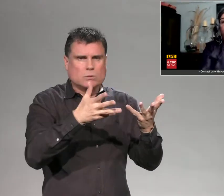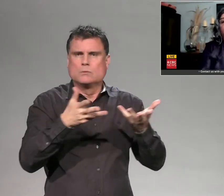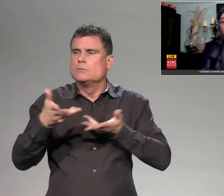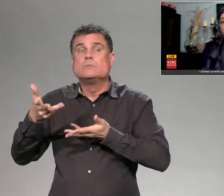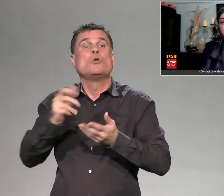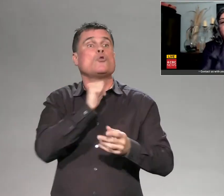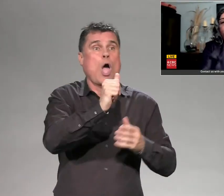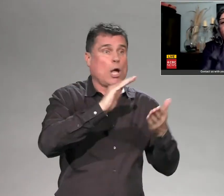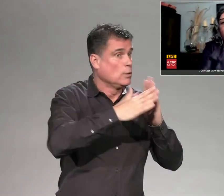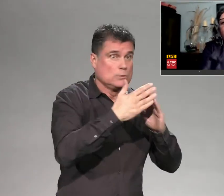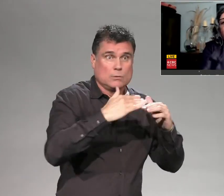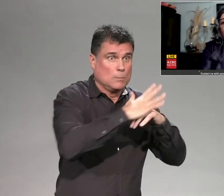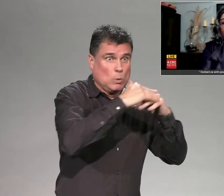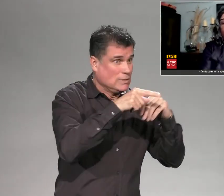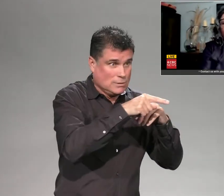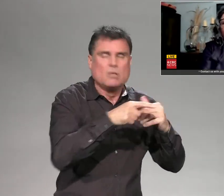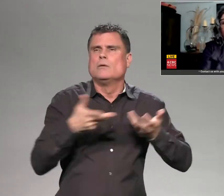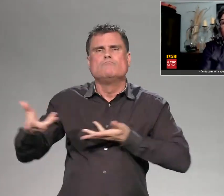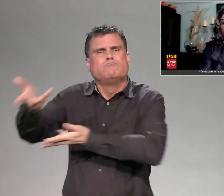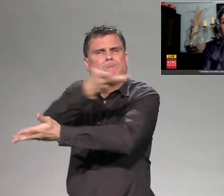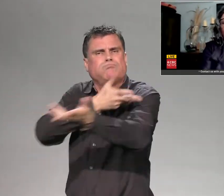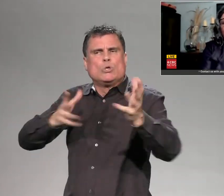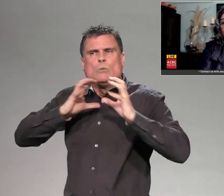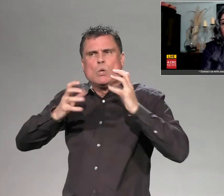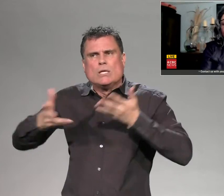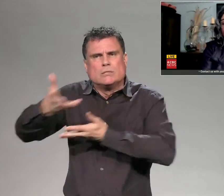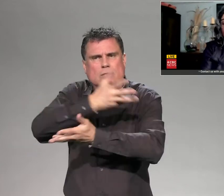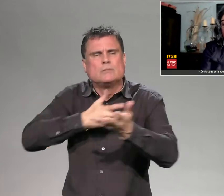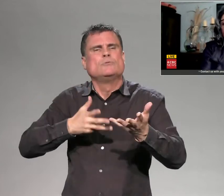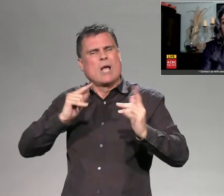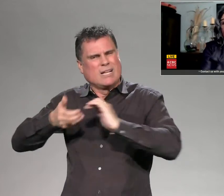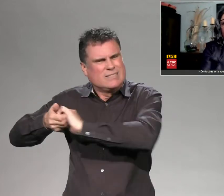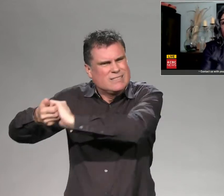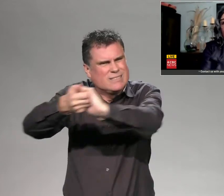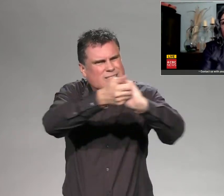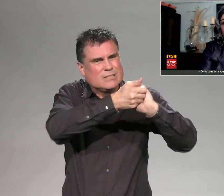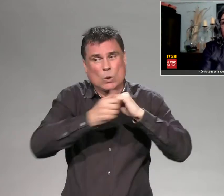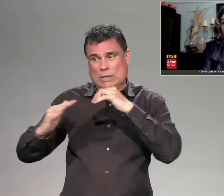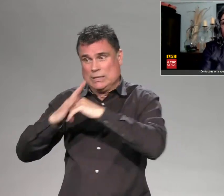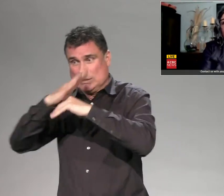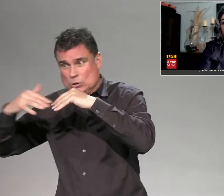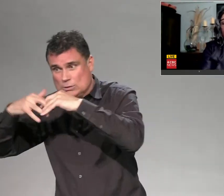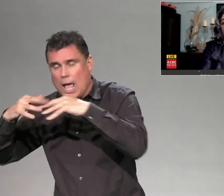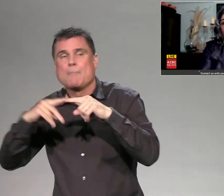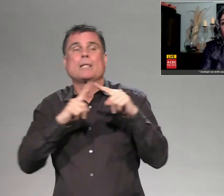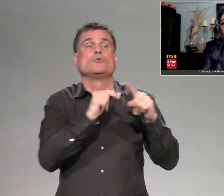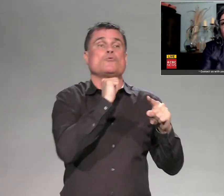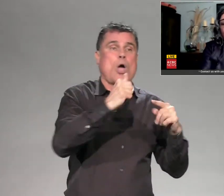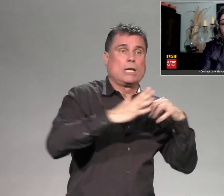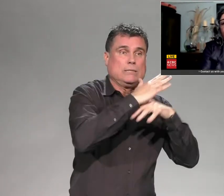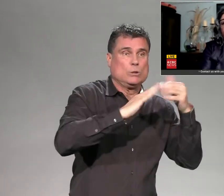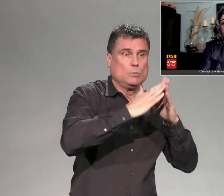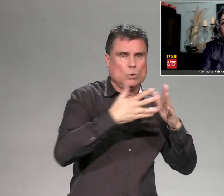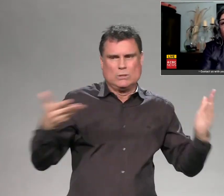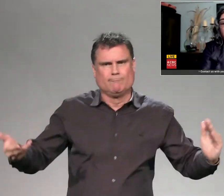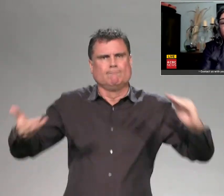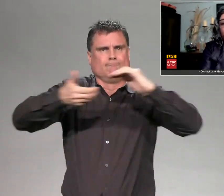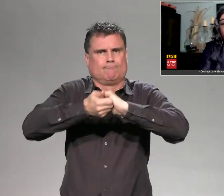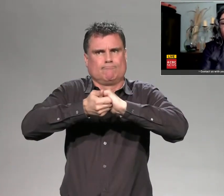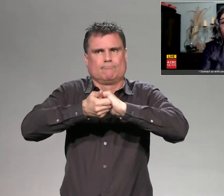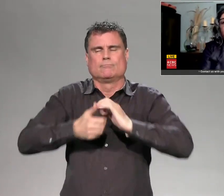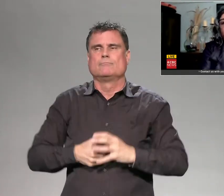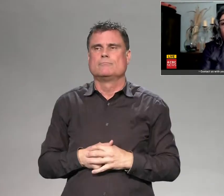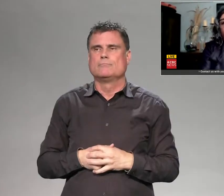collective, and the utilization of vaccine in that community was collective. And it was a